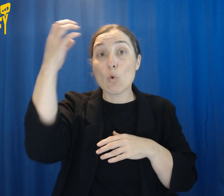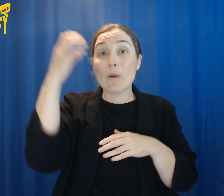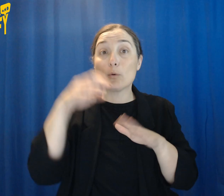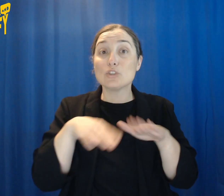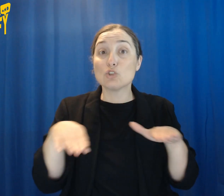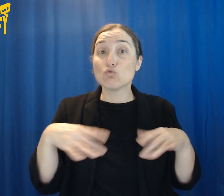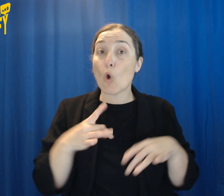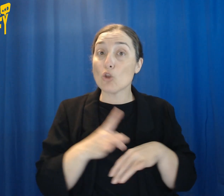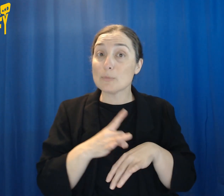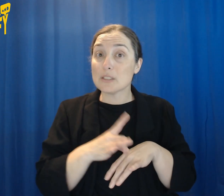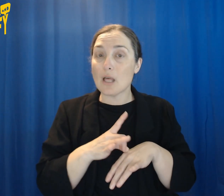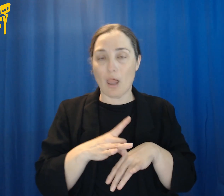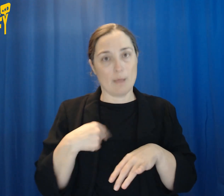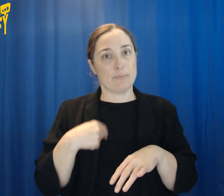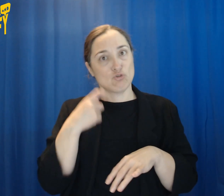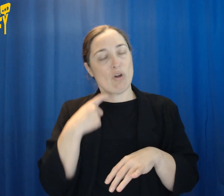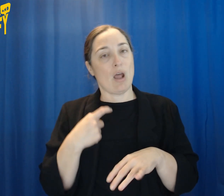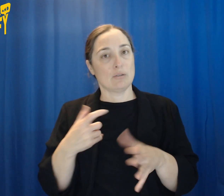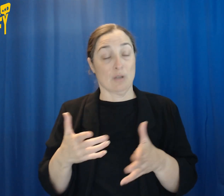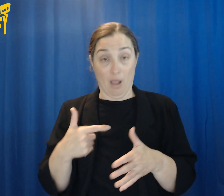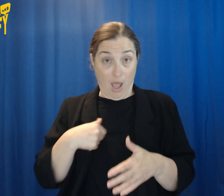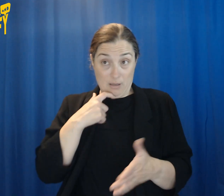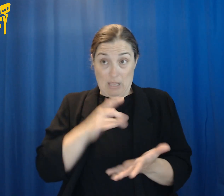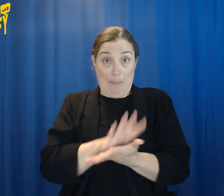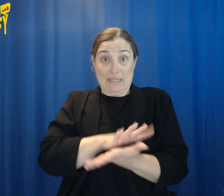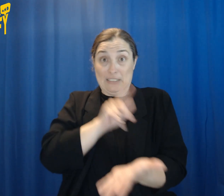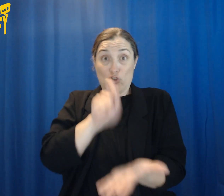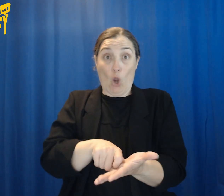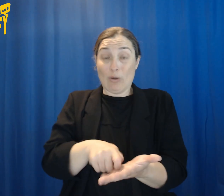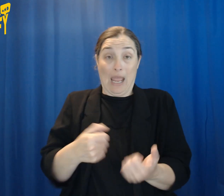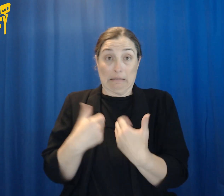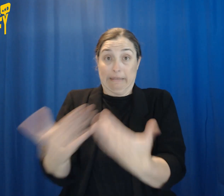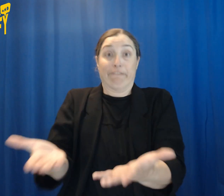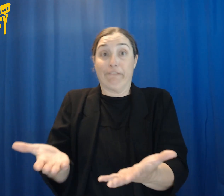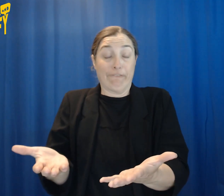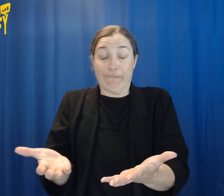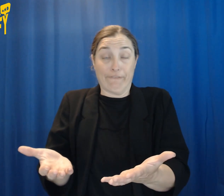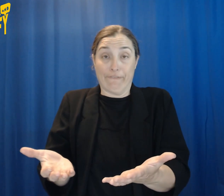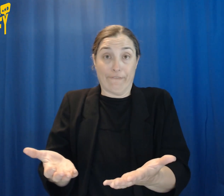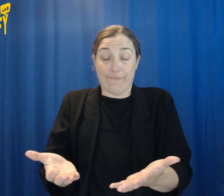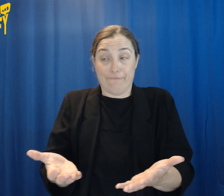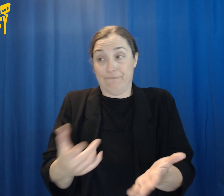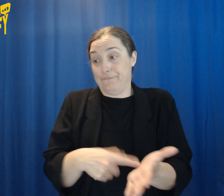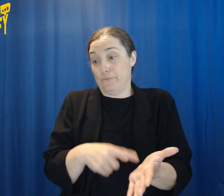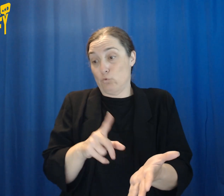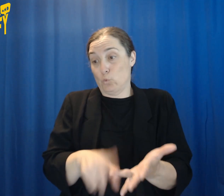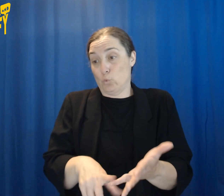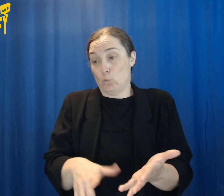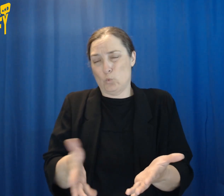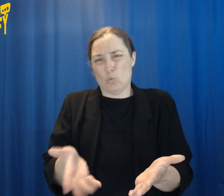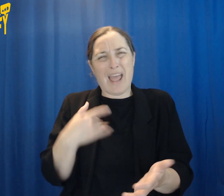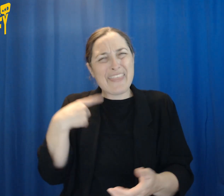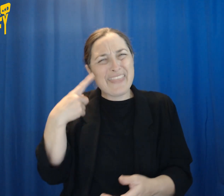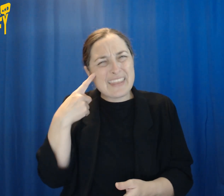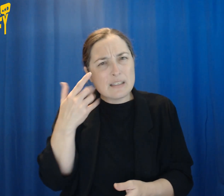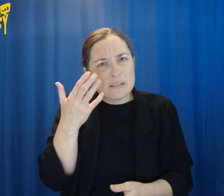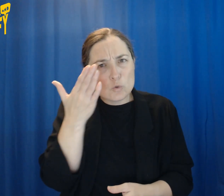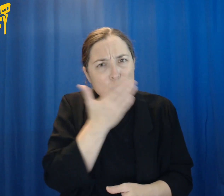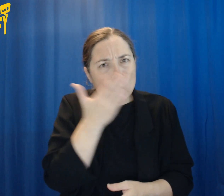happen. I would even happily donate novels to, I don't know, I think there's a schoolroom at the Royal Children's